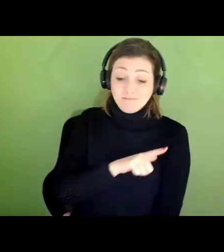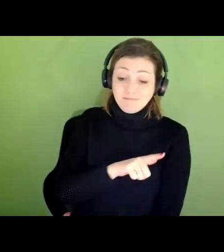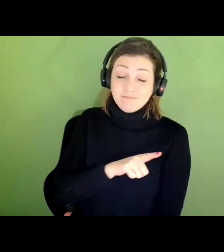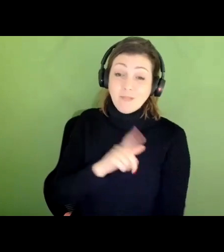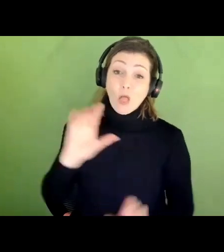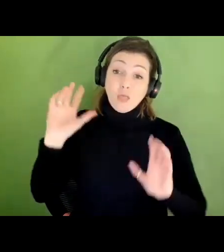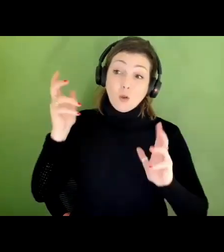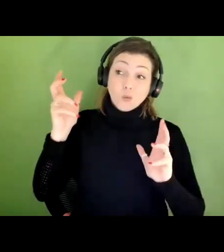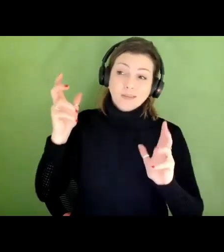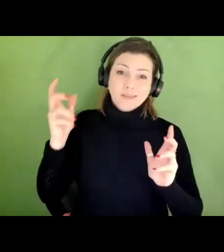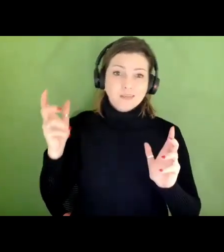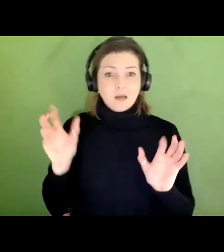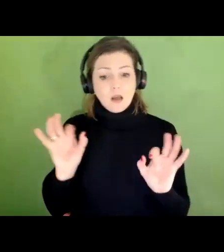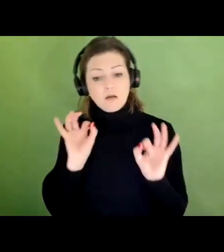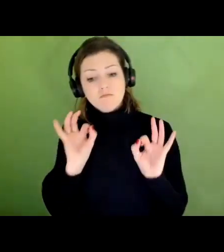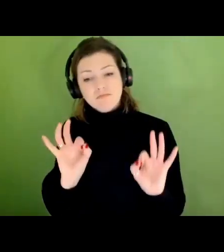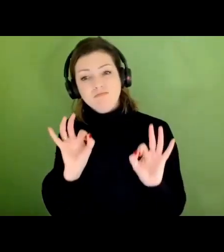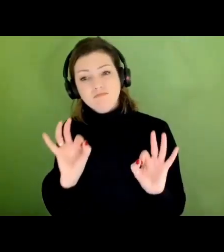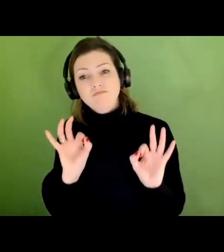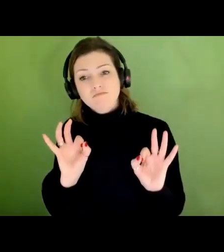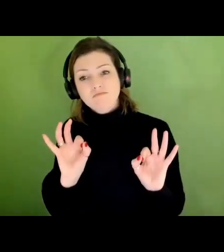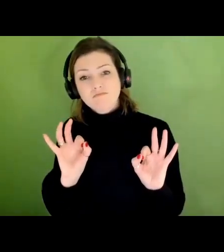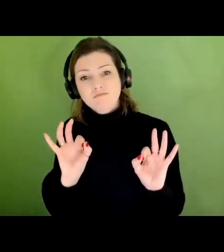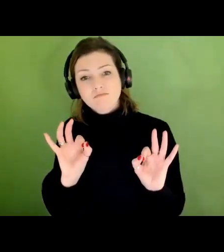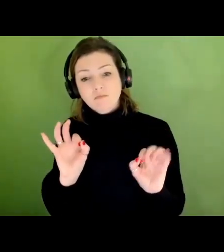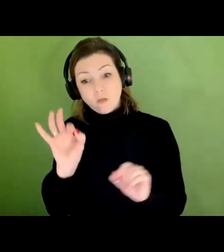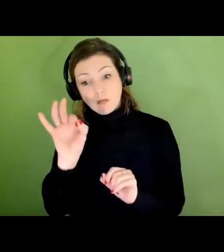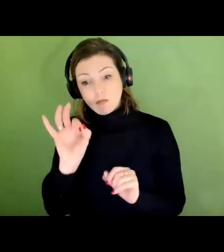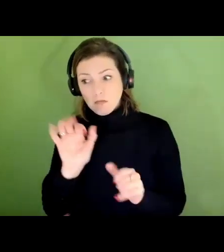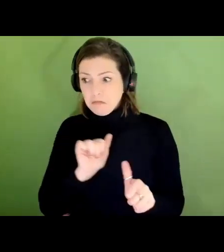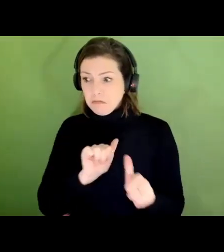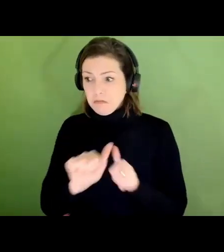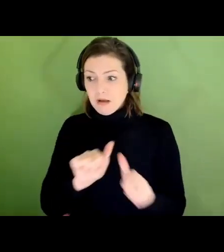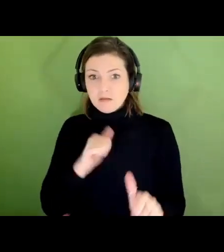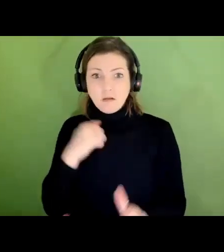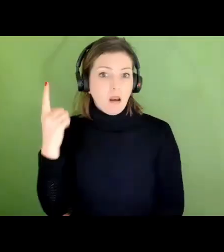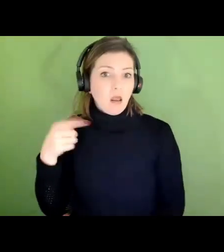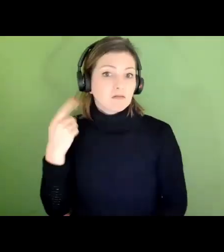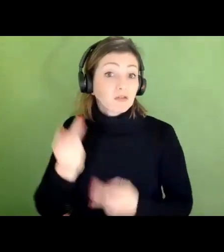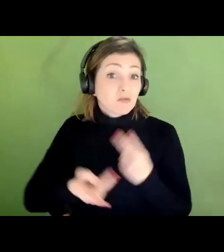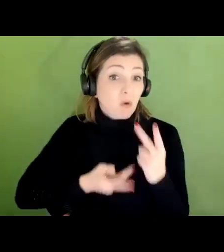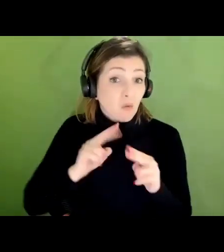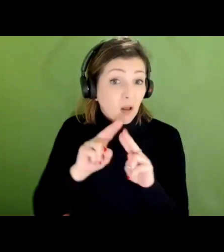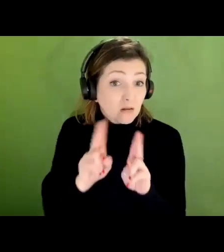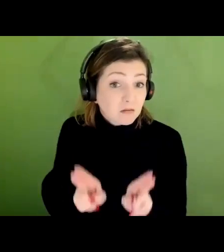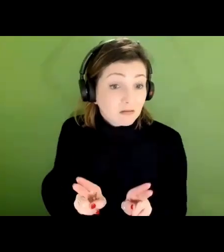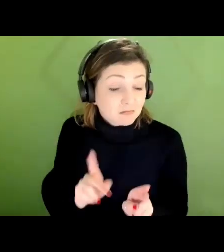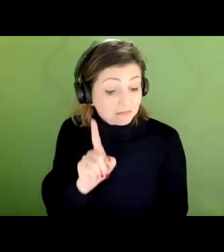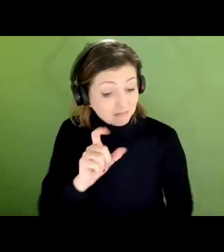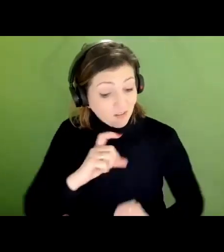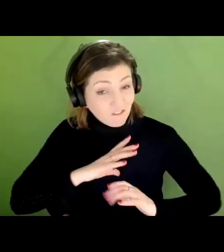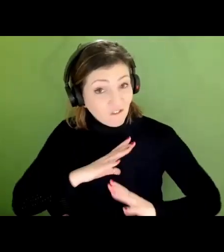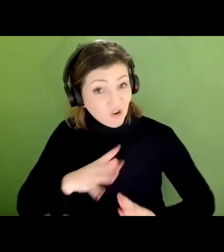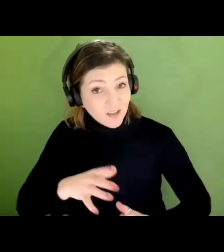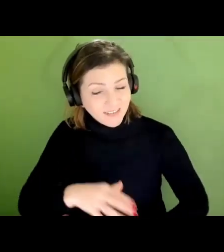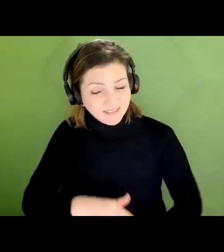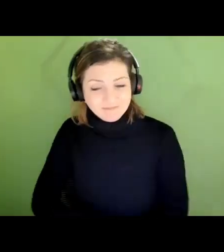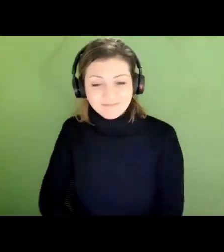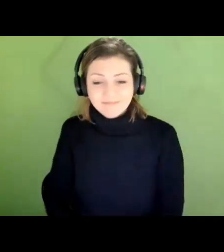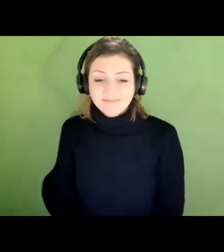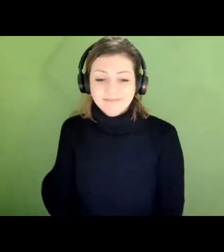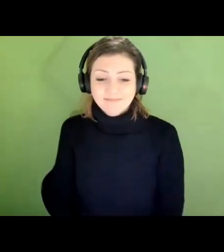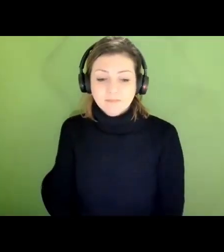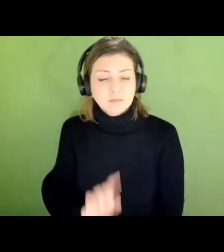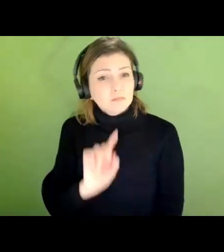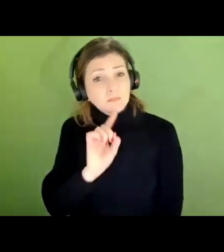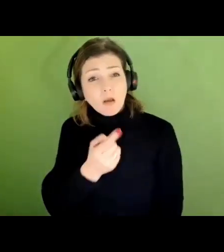are as good as any you can get in the London Opera House, and it's free. In any case, I can't practice my